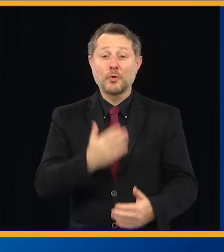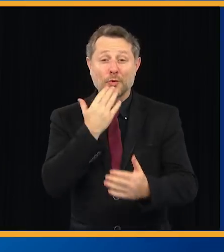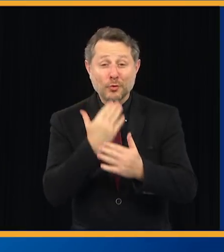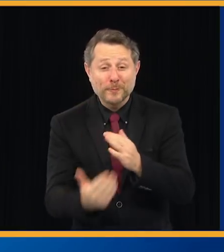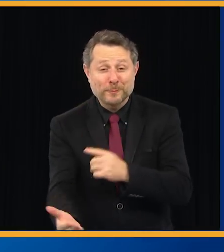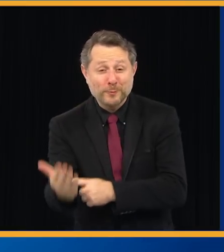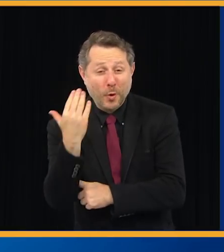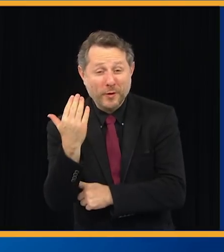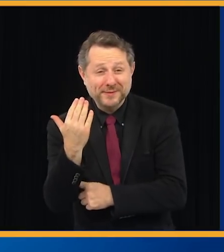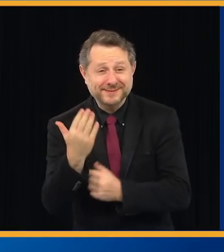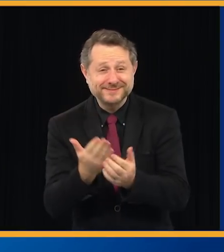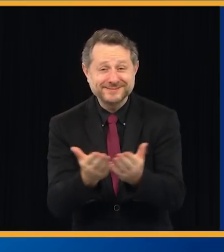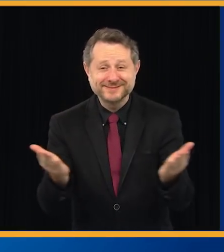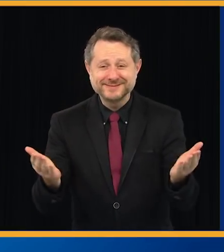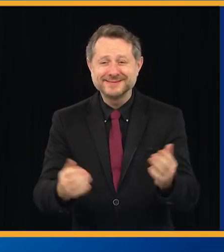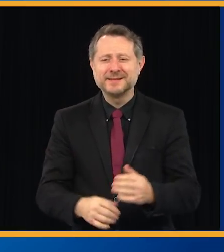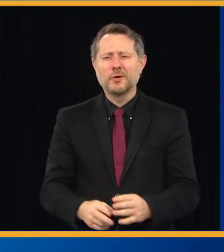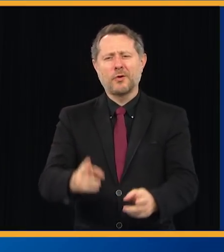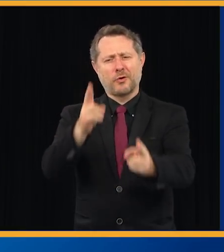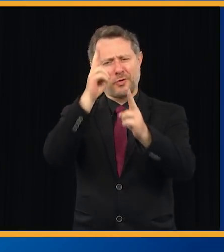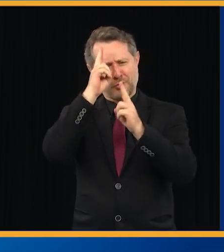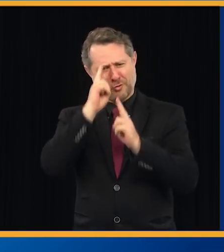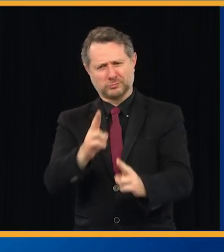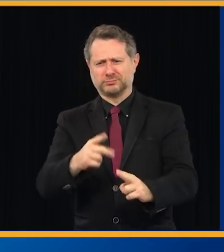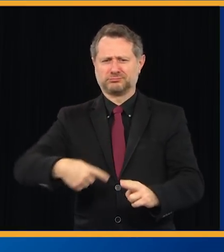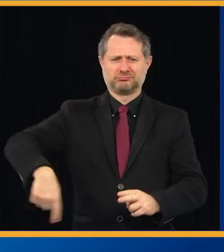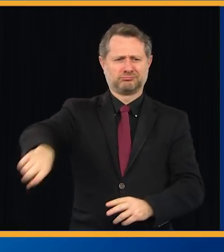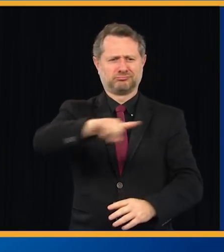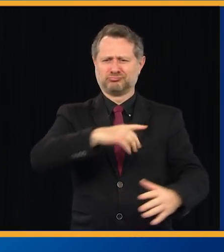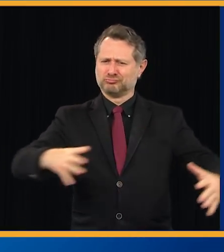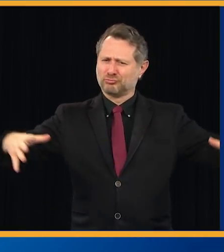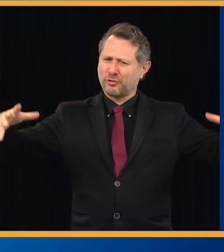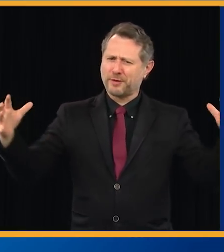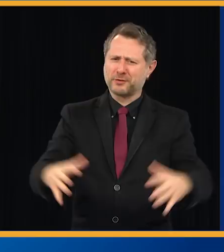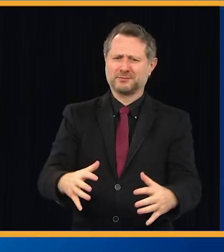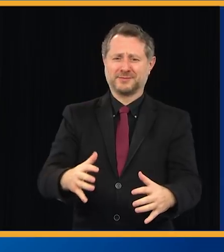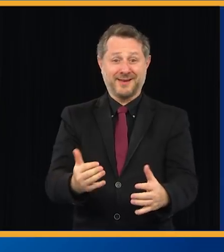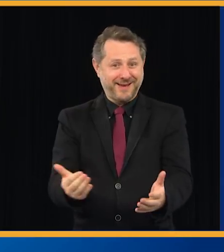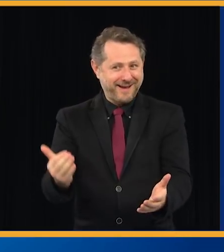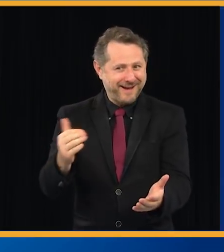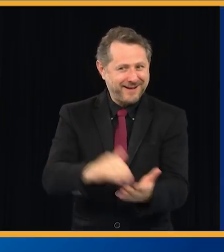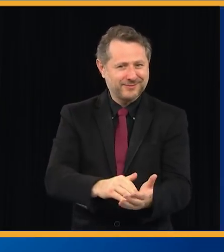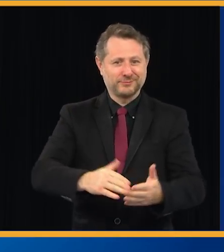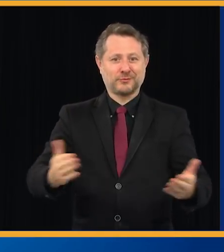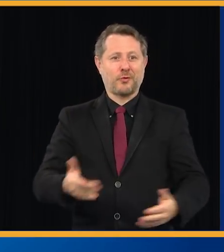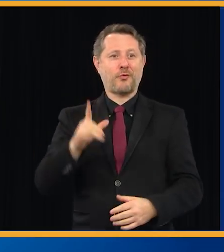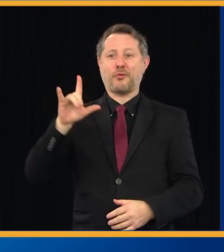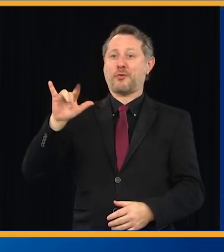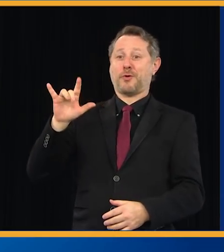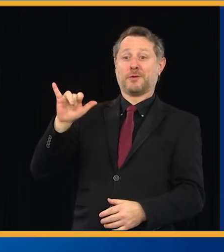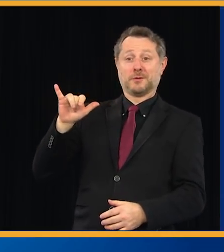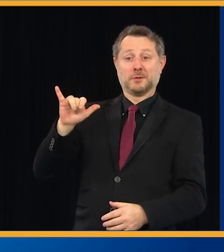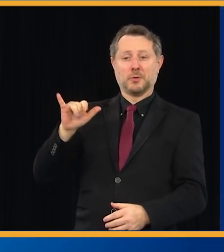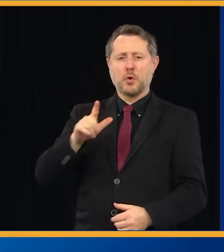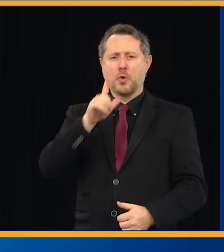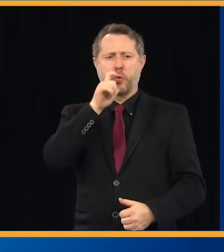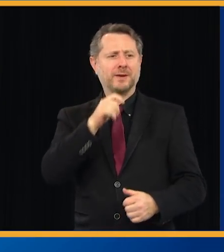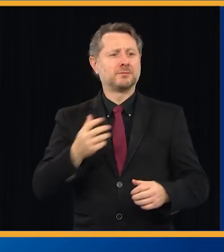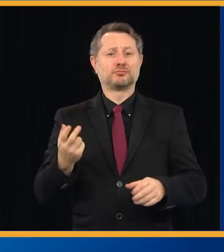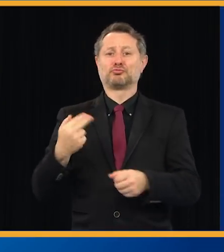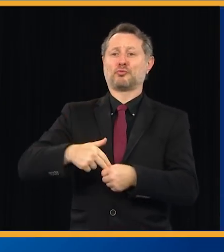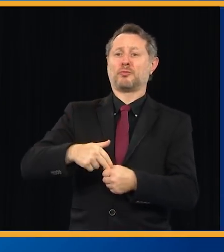Pleasure to be with all of you. Pleasure to be back on Long Island. Let me introduce the participants we have here today. From my far